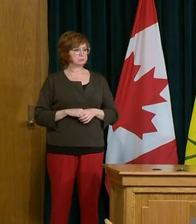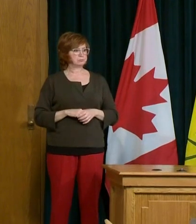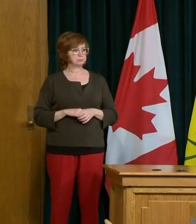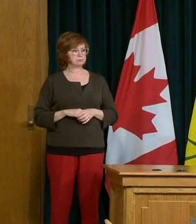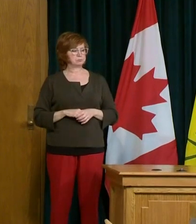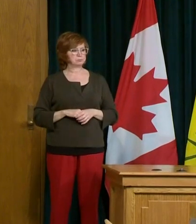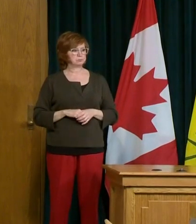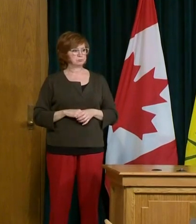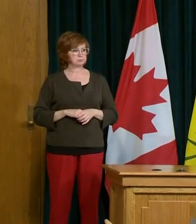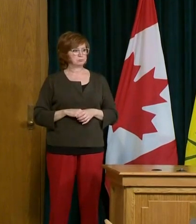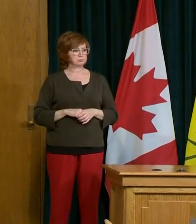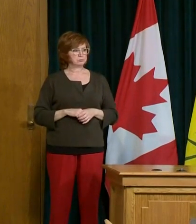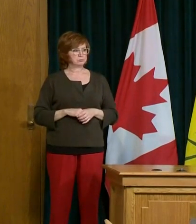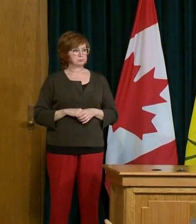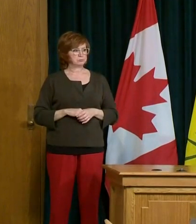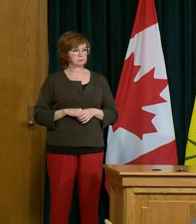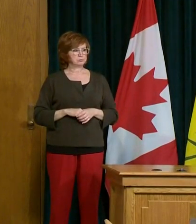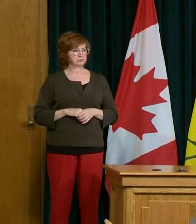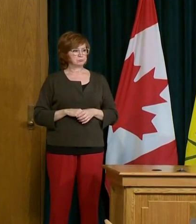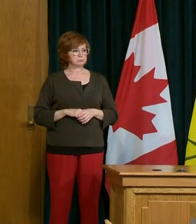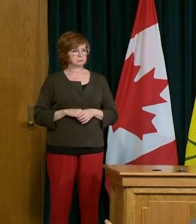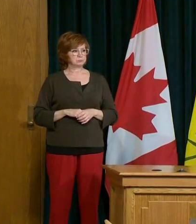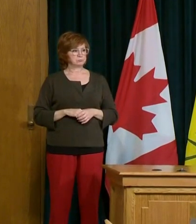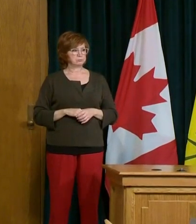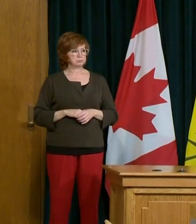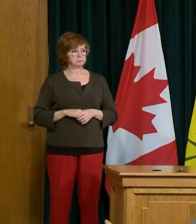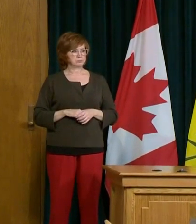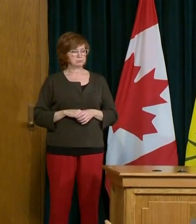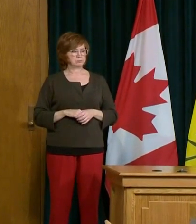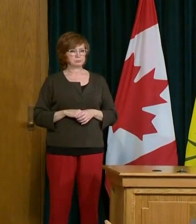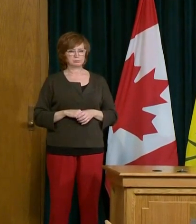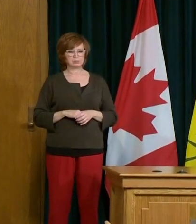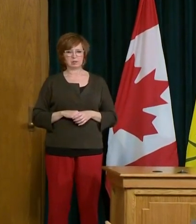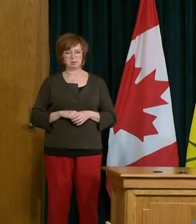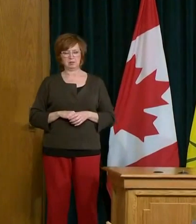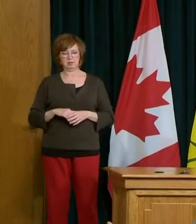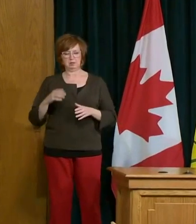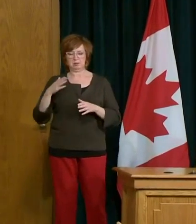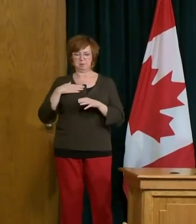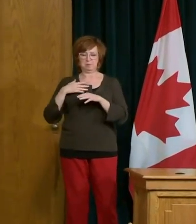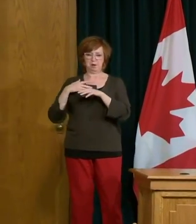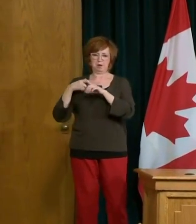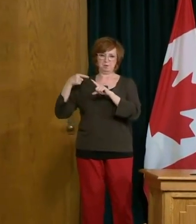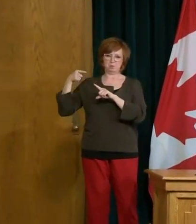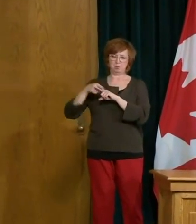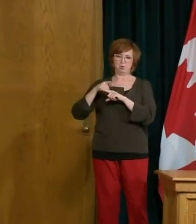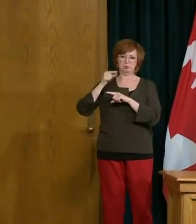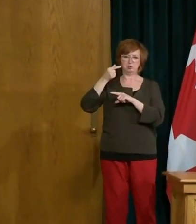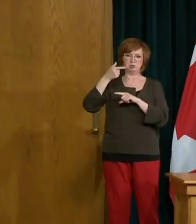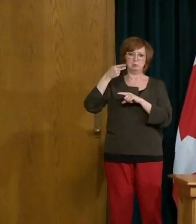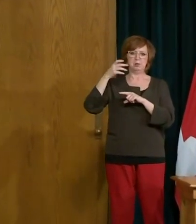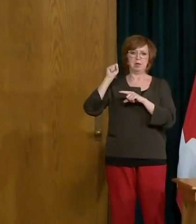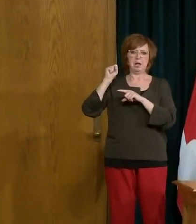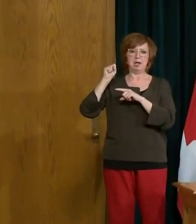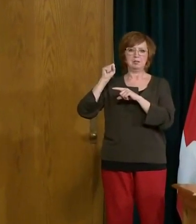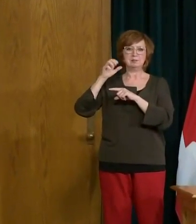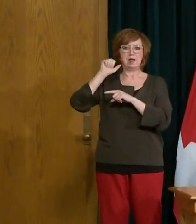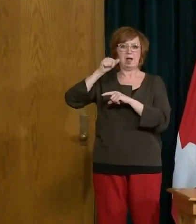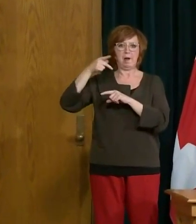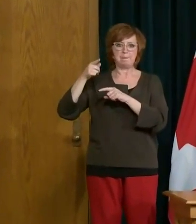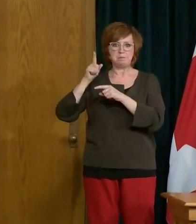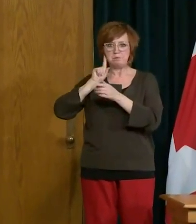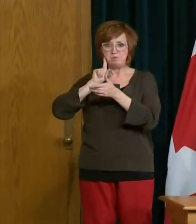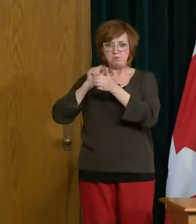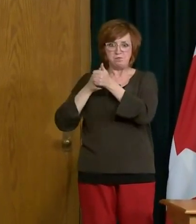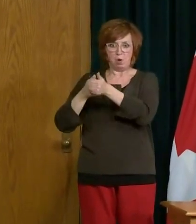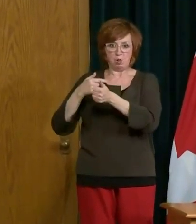I really was talking about GPS tracing or these things that would necessarily violate privacy rights. What I'm wondering is through the